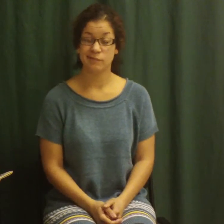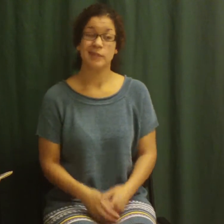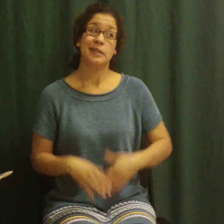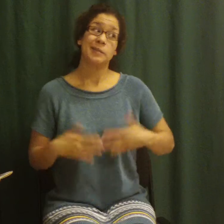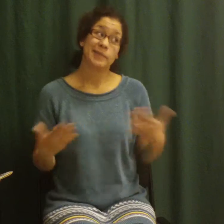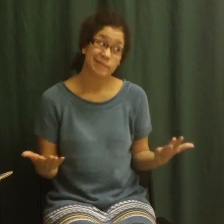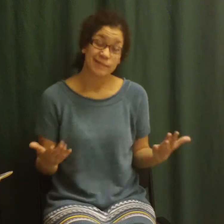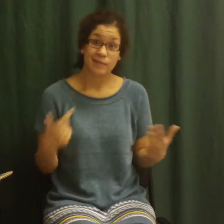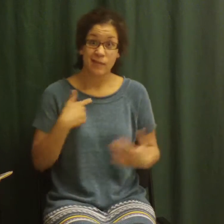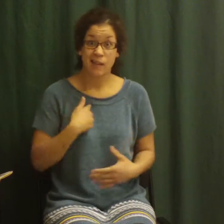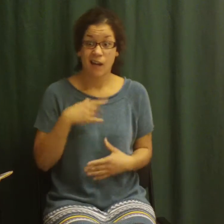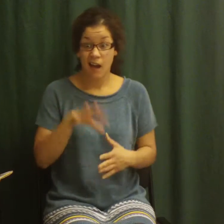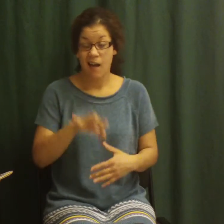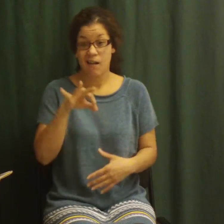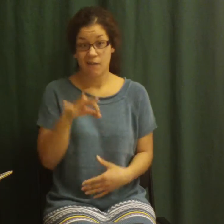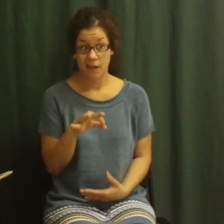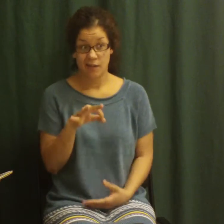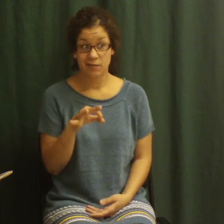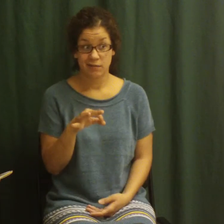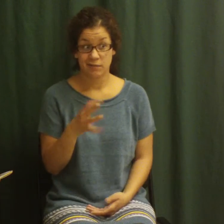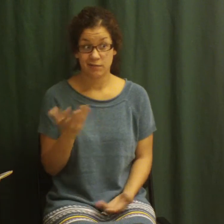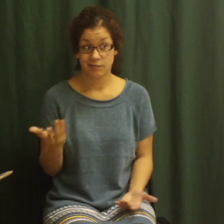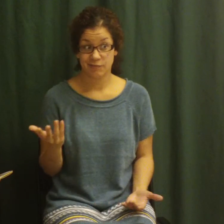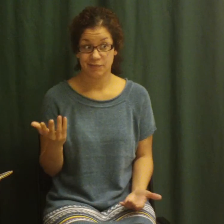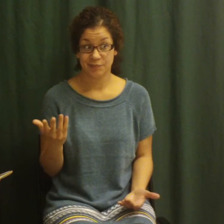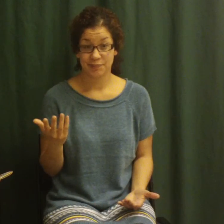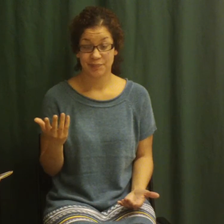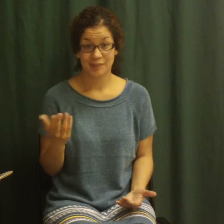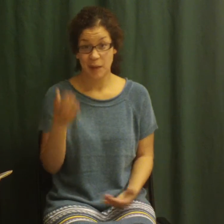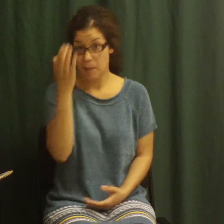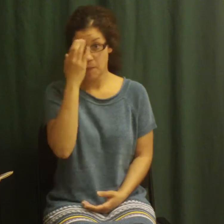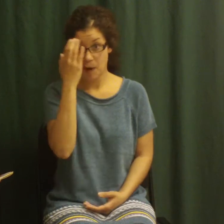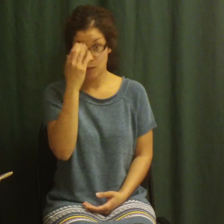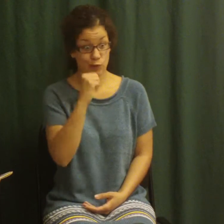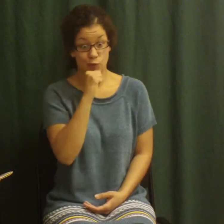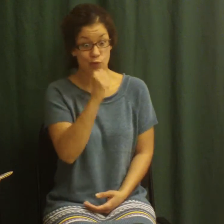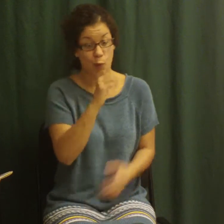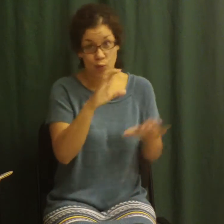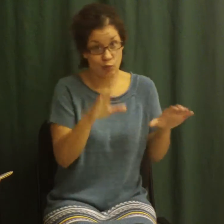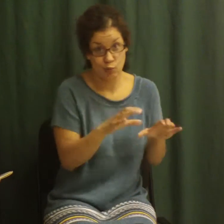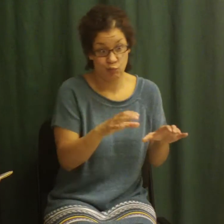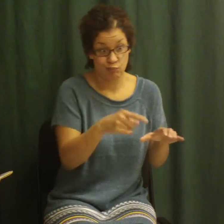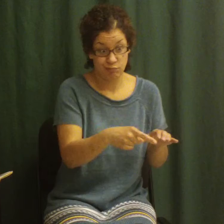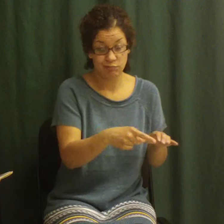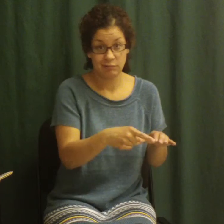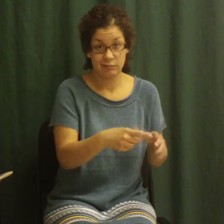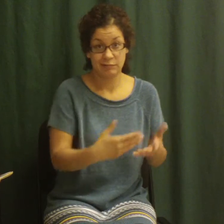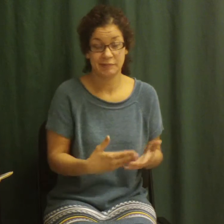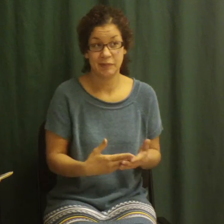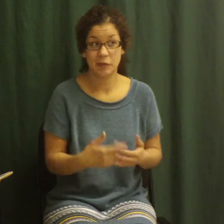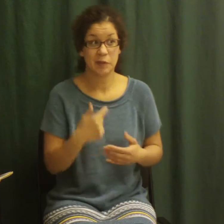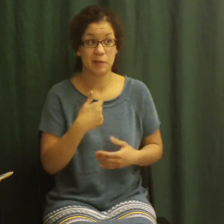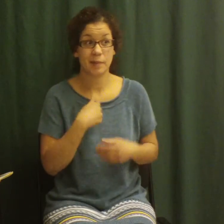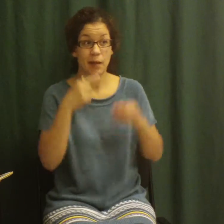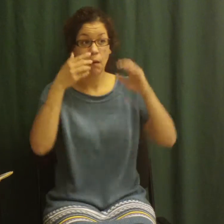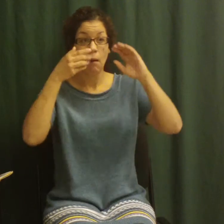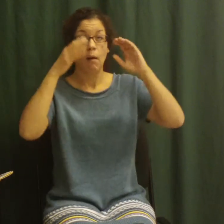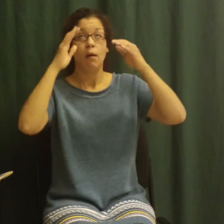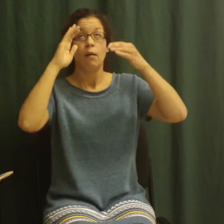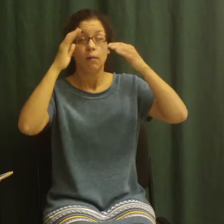But then I found out what else they don't do. When I couldn't stay awake any